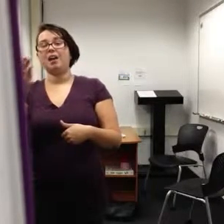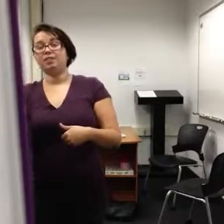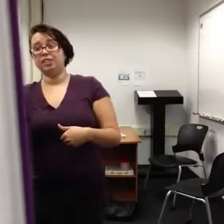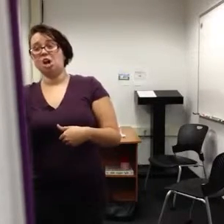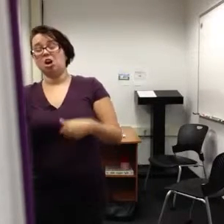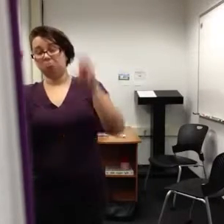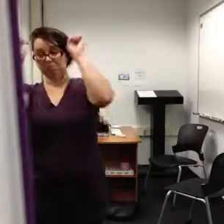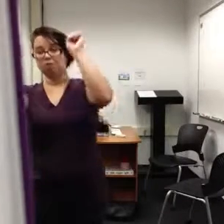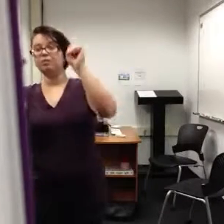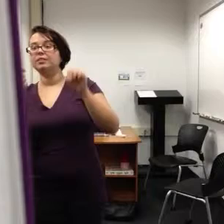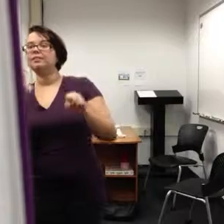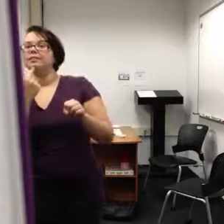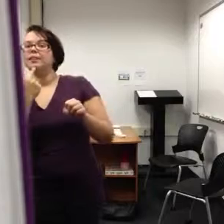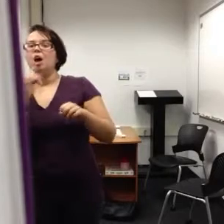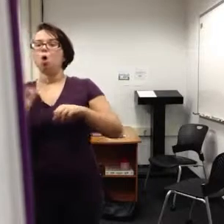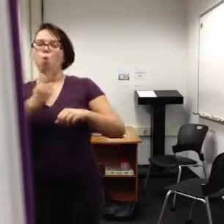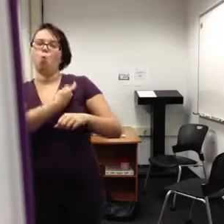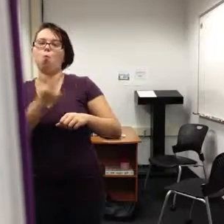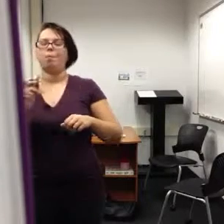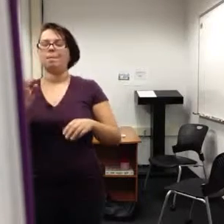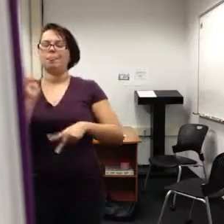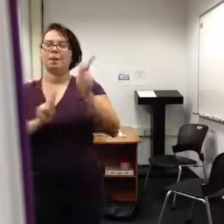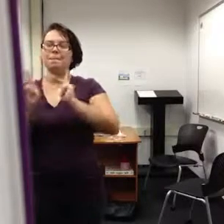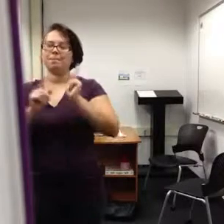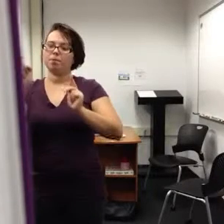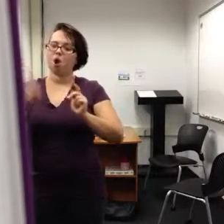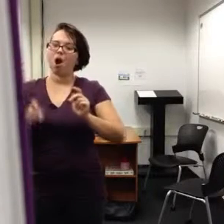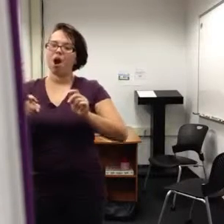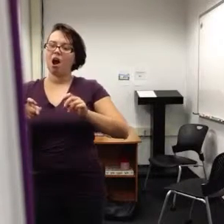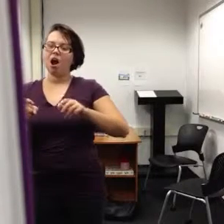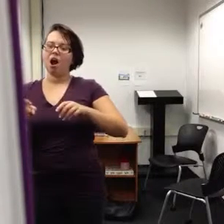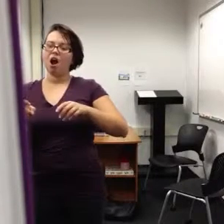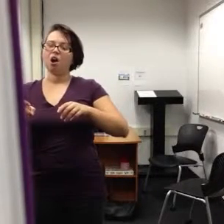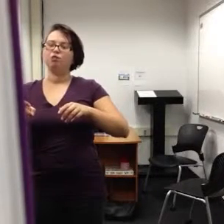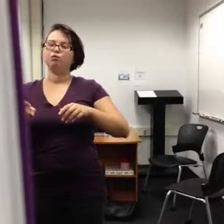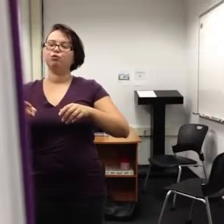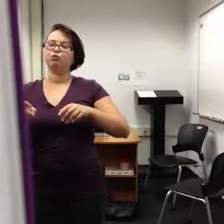people, must be able to stand up. We have nothing to fear but fear itself. We're all in this together.